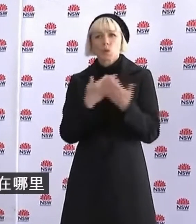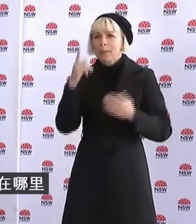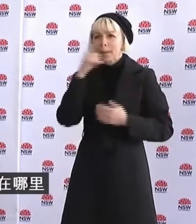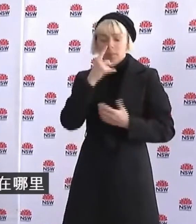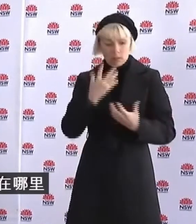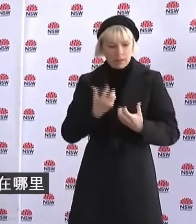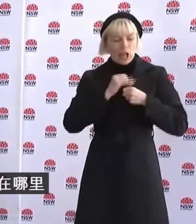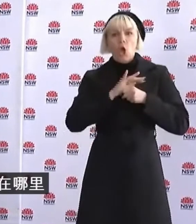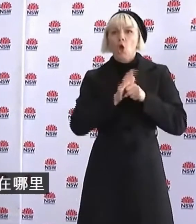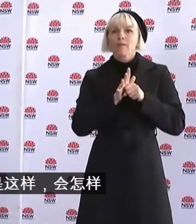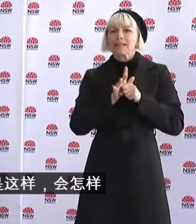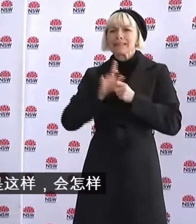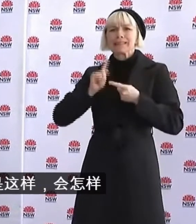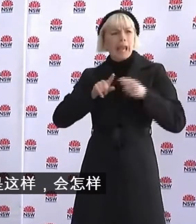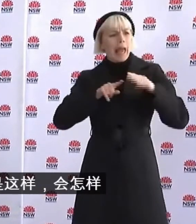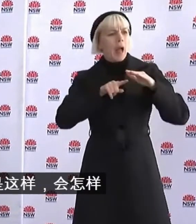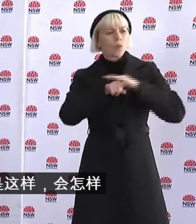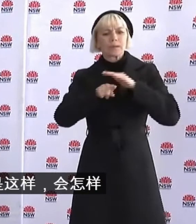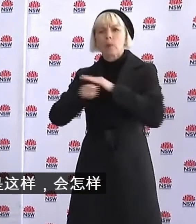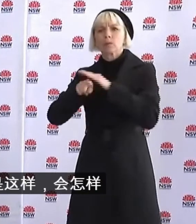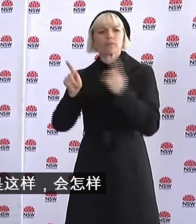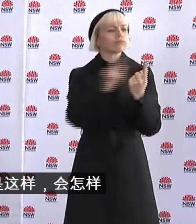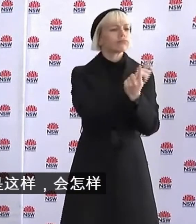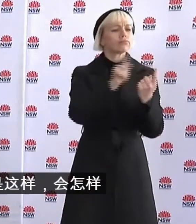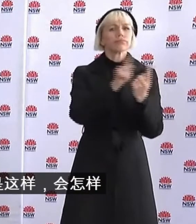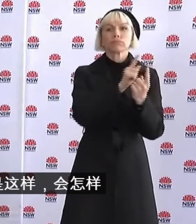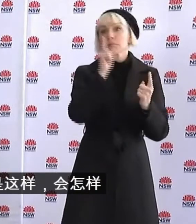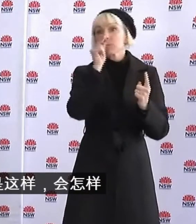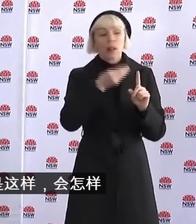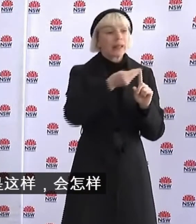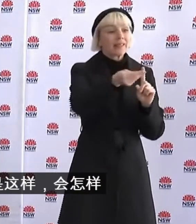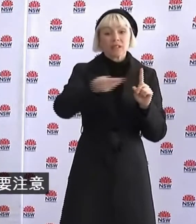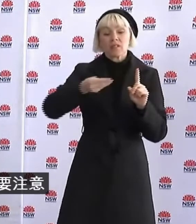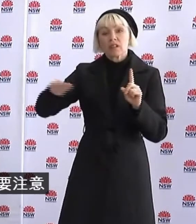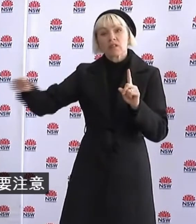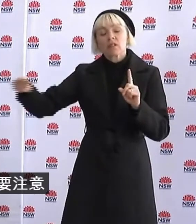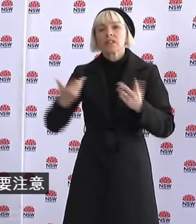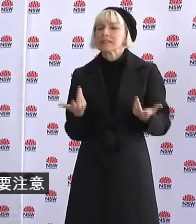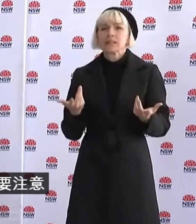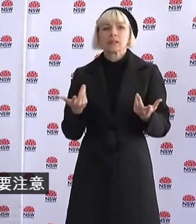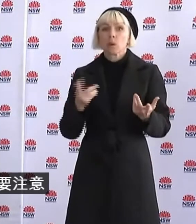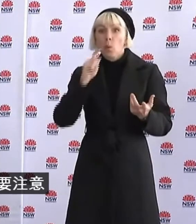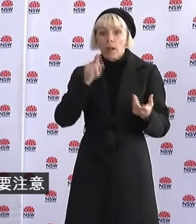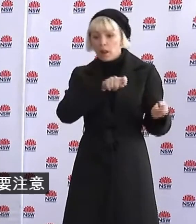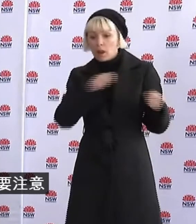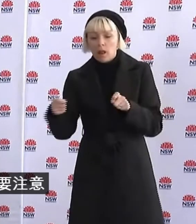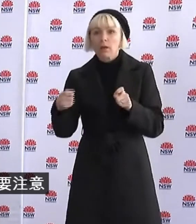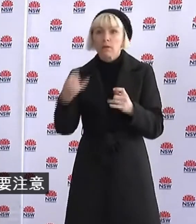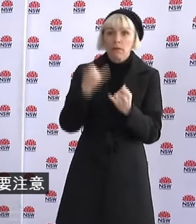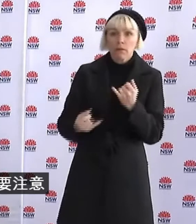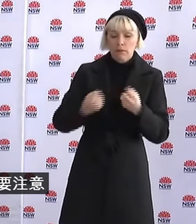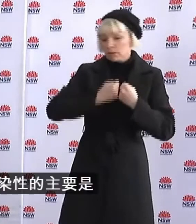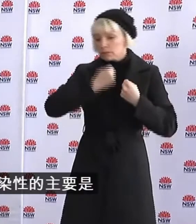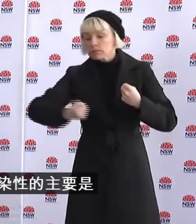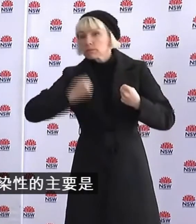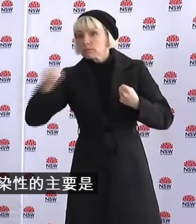community, where do we go from here? Are you considering greater restrictions that could be imposed, and if so, what would they be? Well, it's very